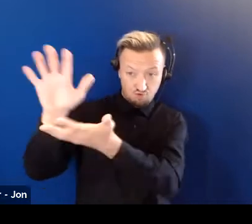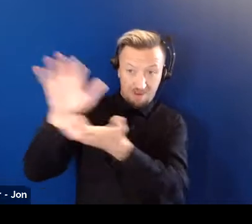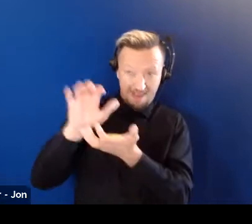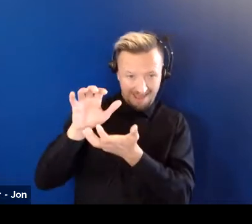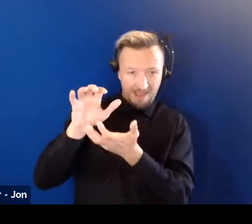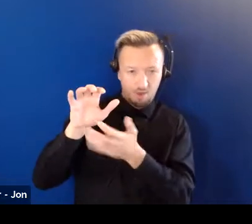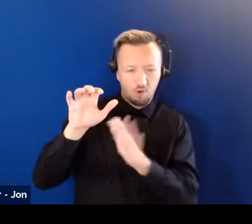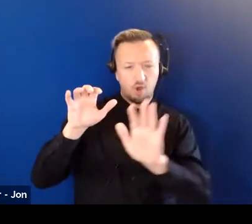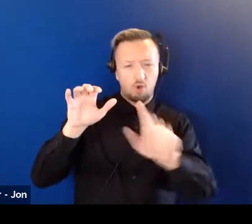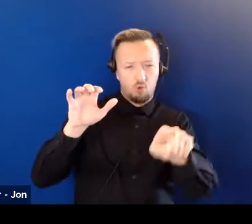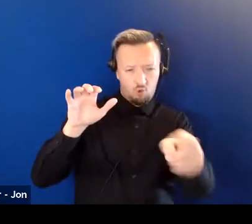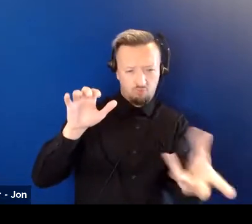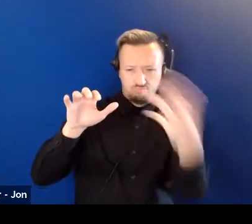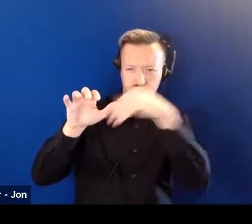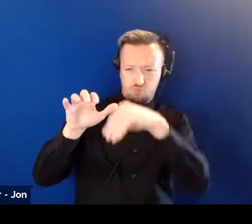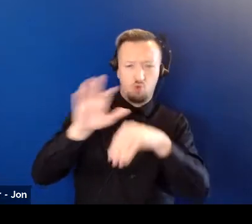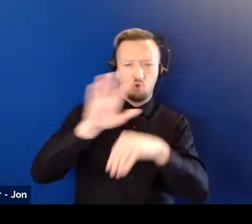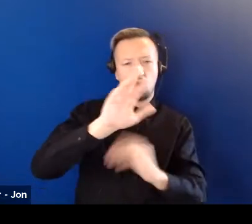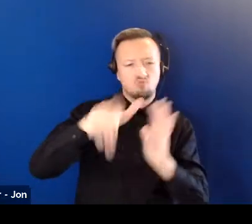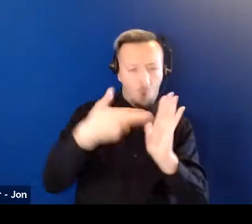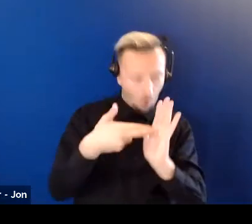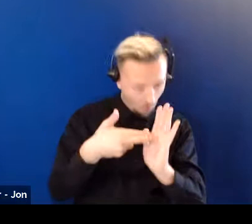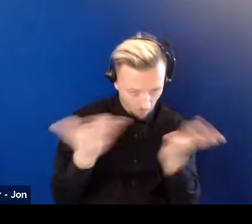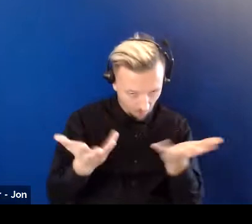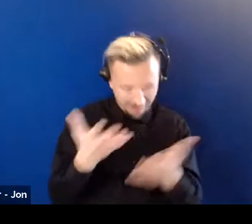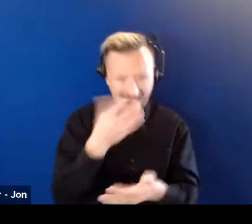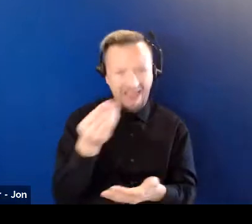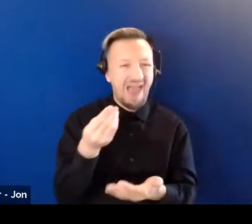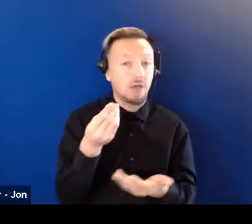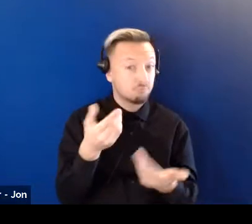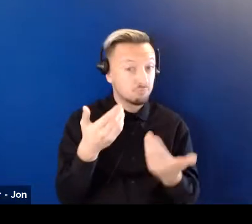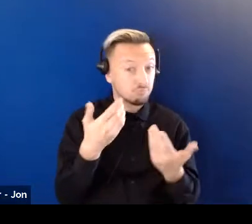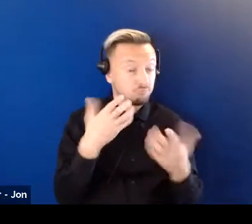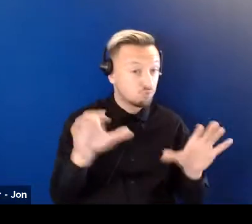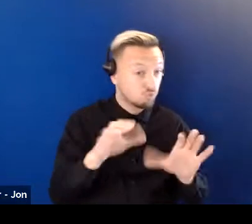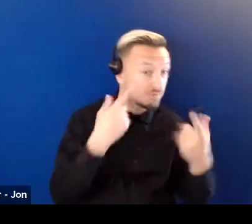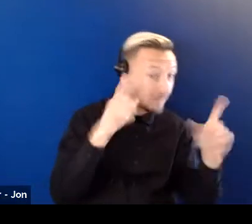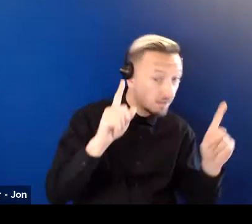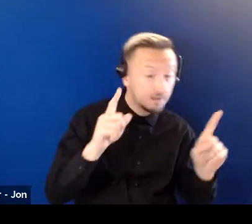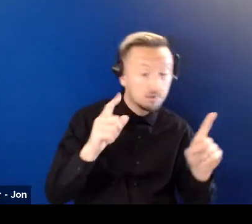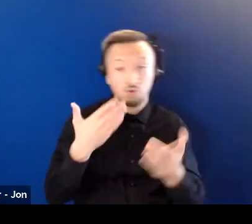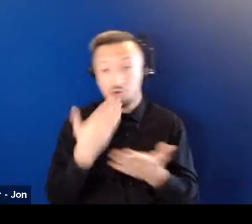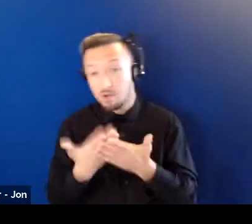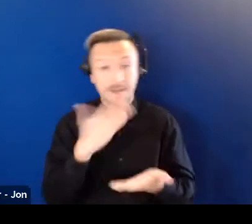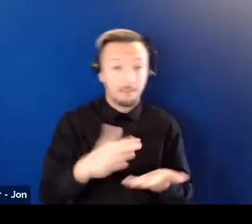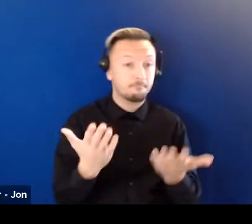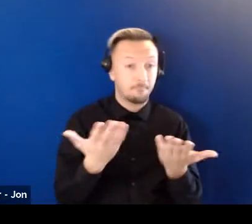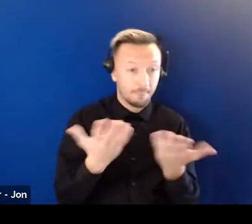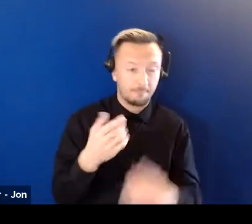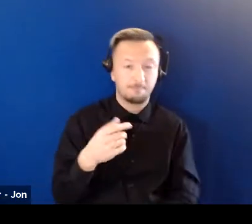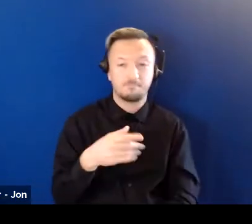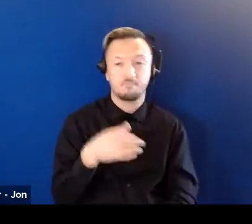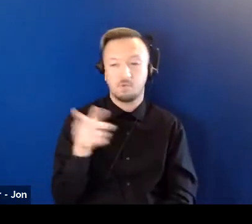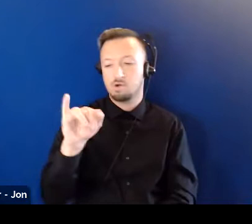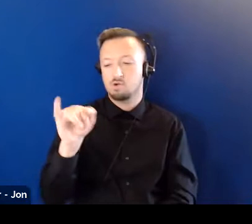going? Joan, we're going to start with you. So as I said before, we're a tier 1, which means we